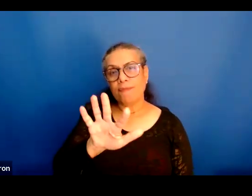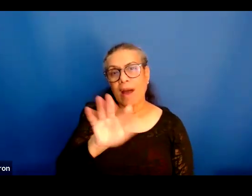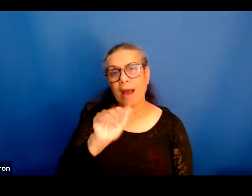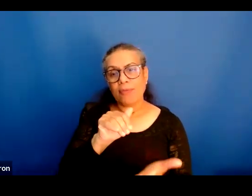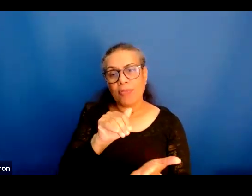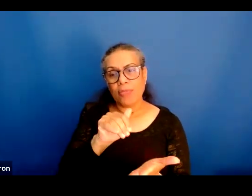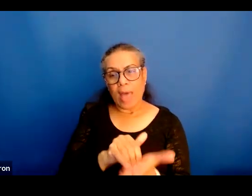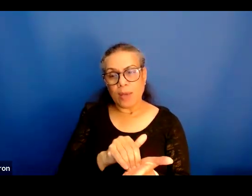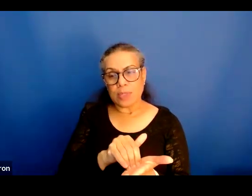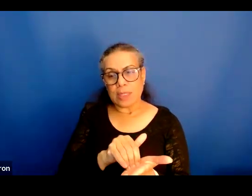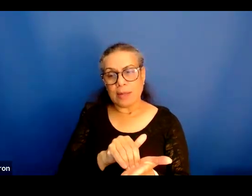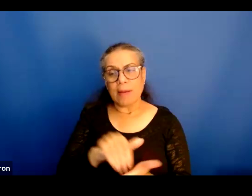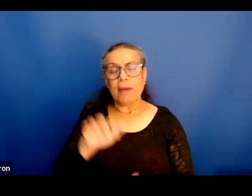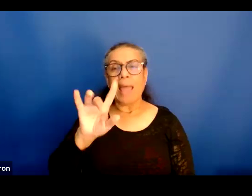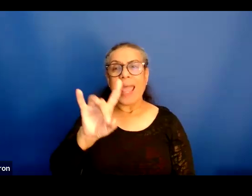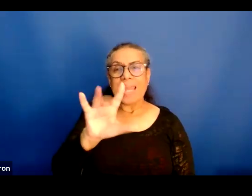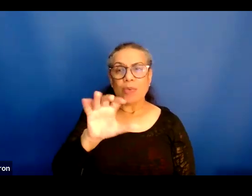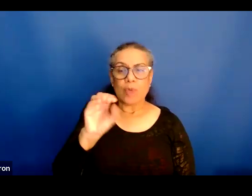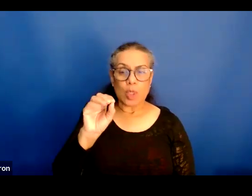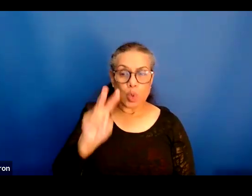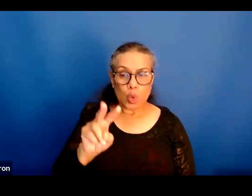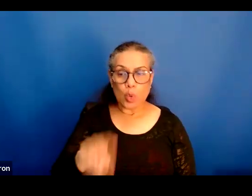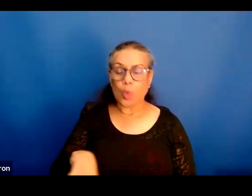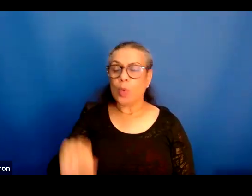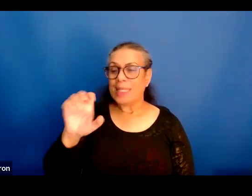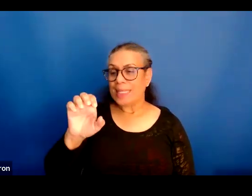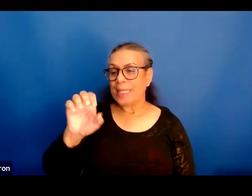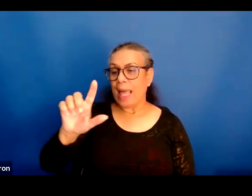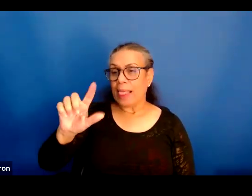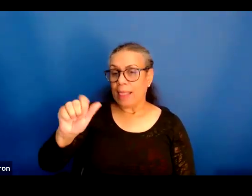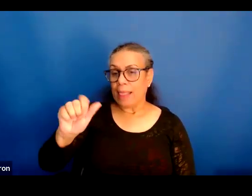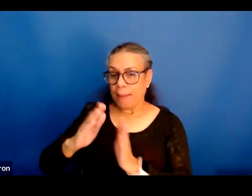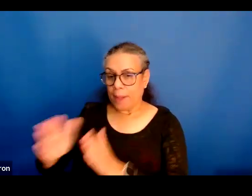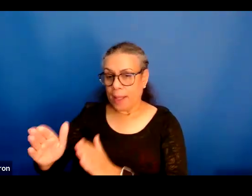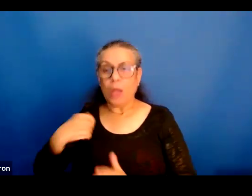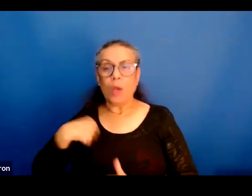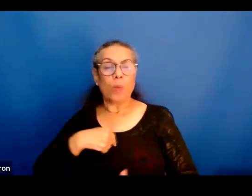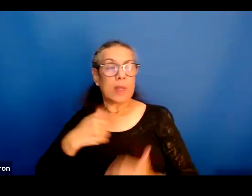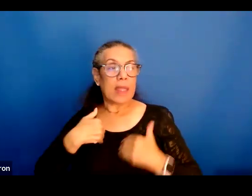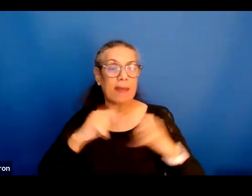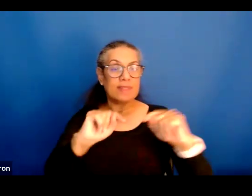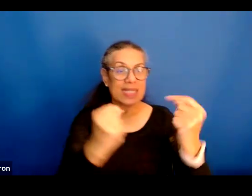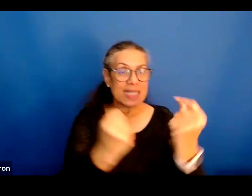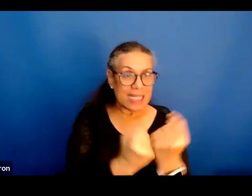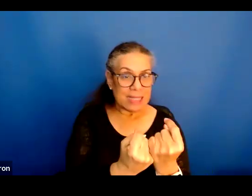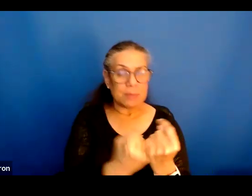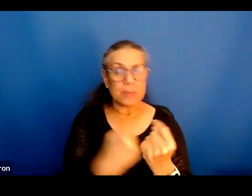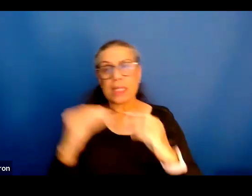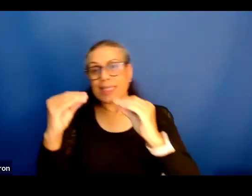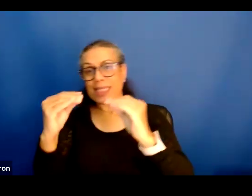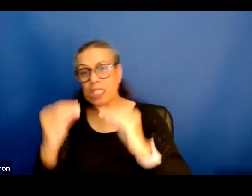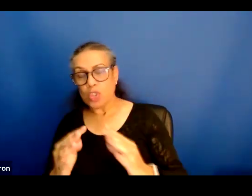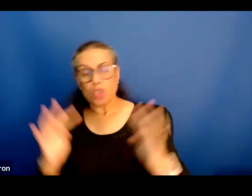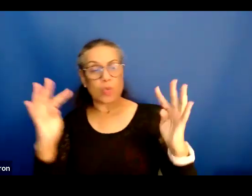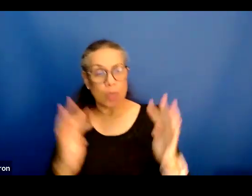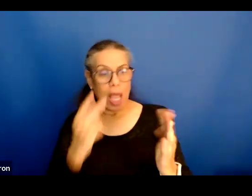5,802 ELA plans. So we have plans for students in regards to English language arts. We have students that teams have seen, educators in the school have